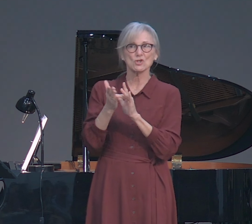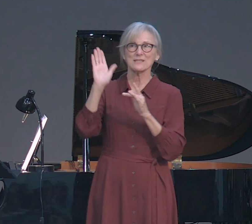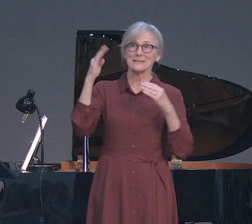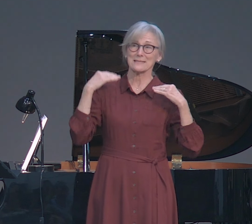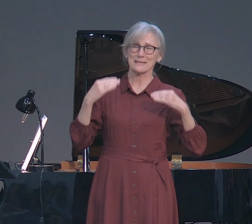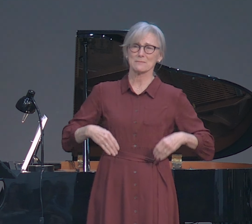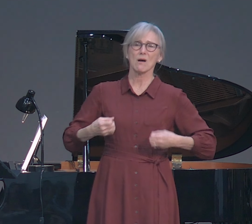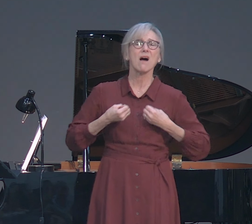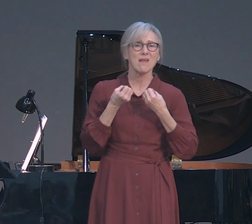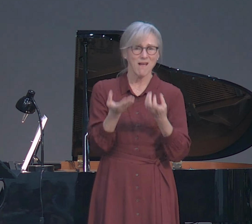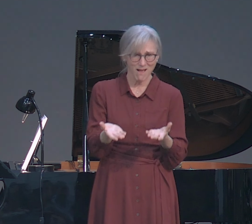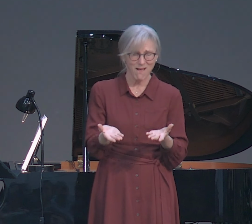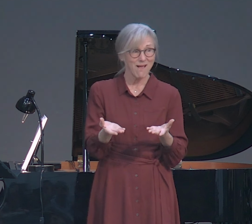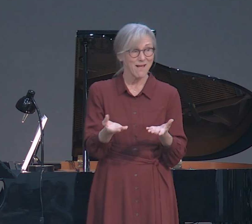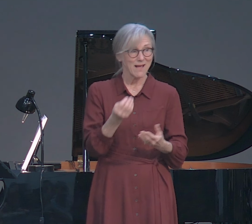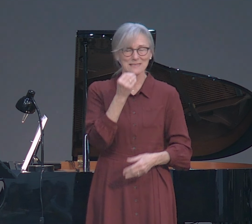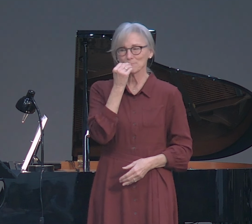broken.